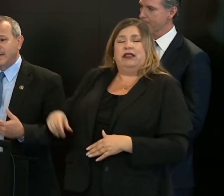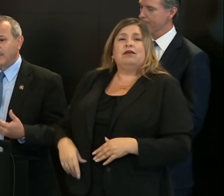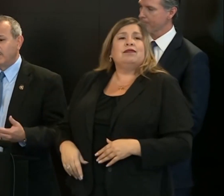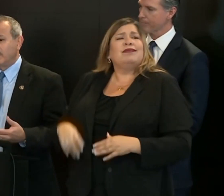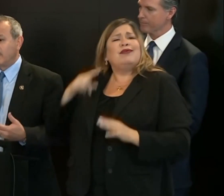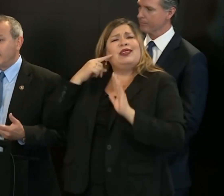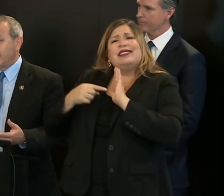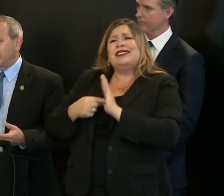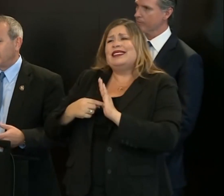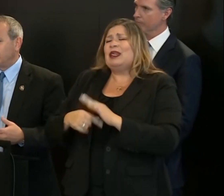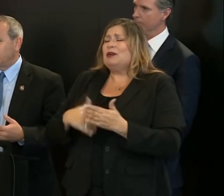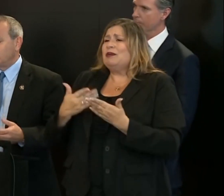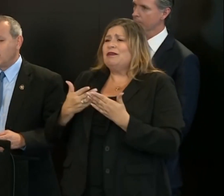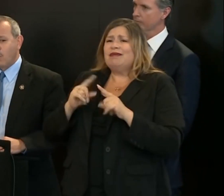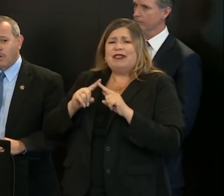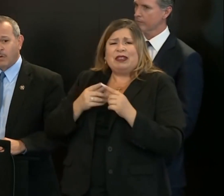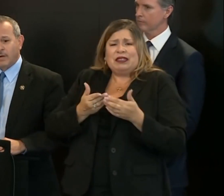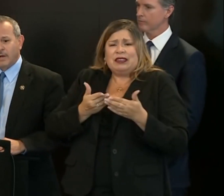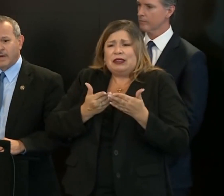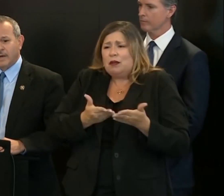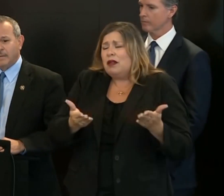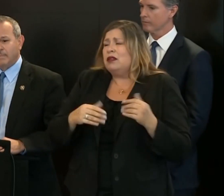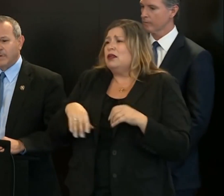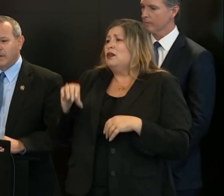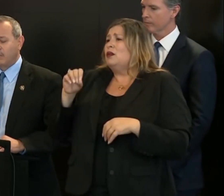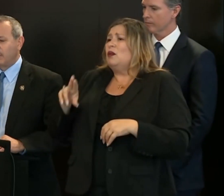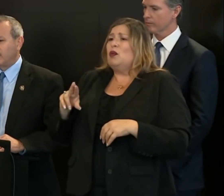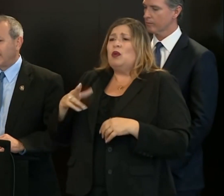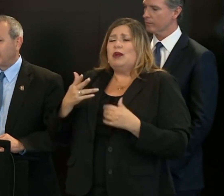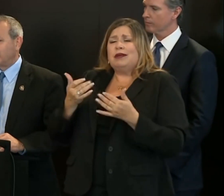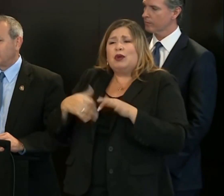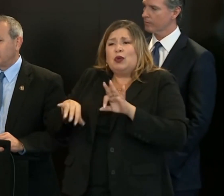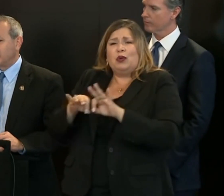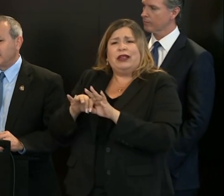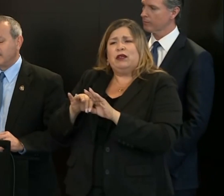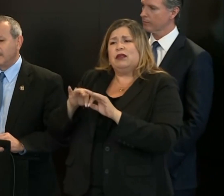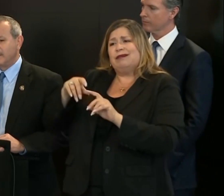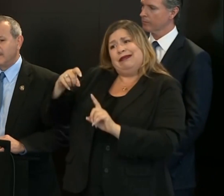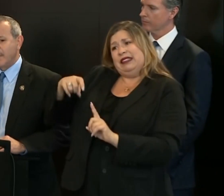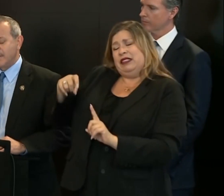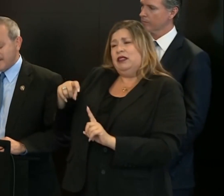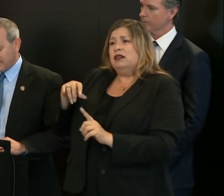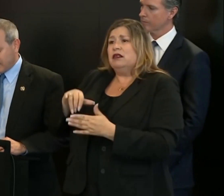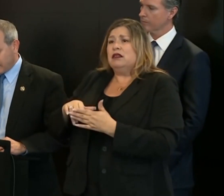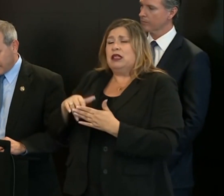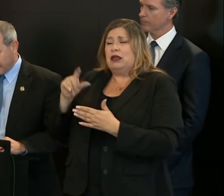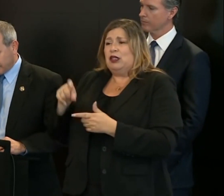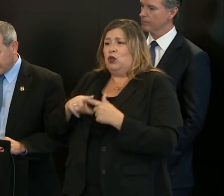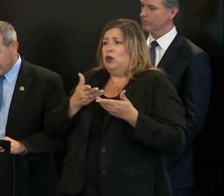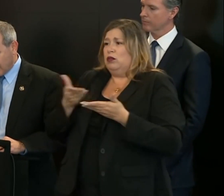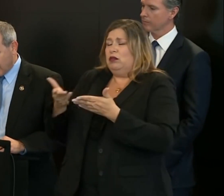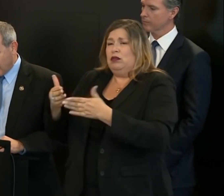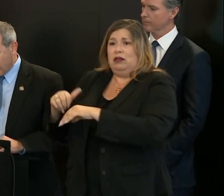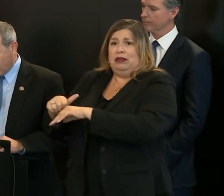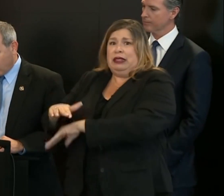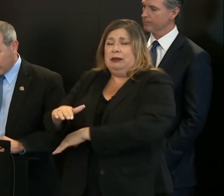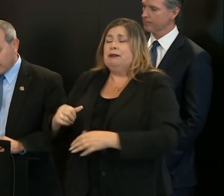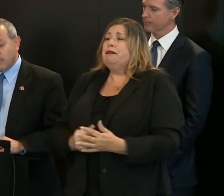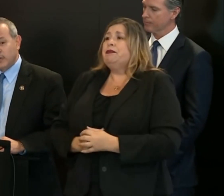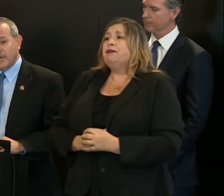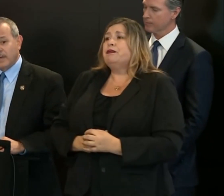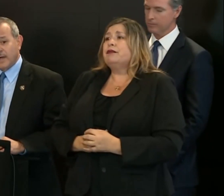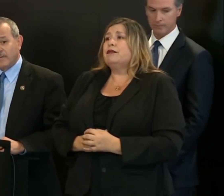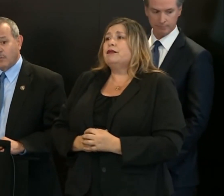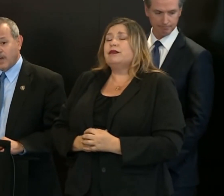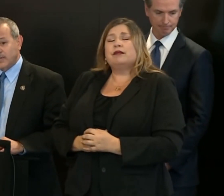like areas in commodities or critical assets that may be necessary. We're